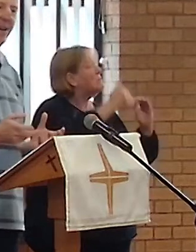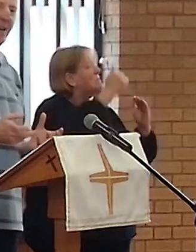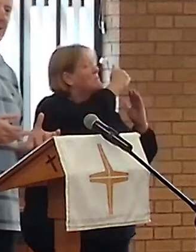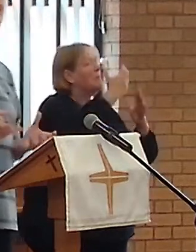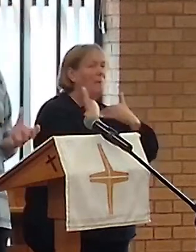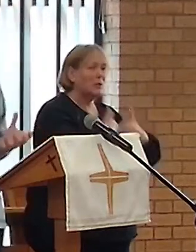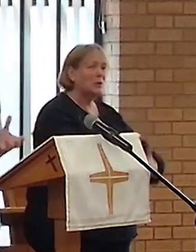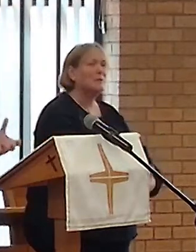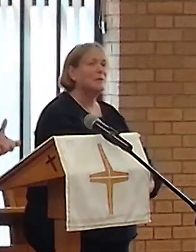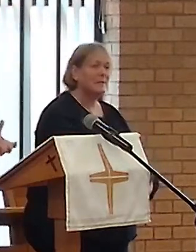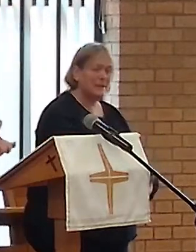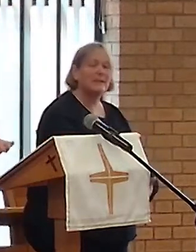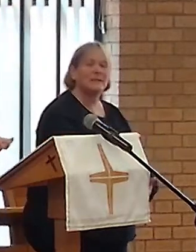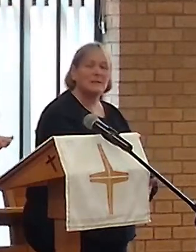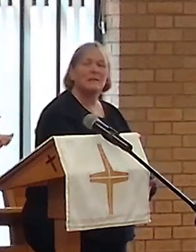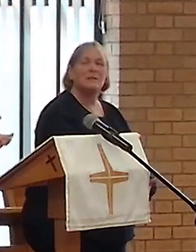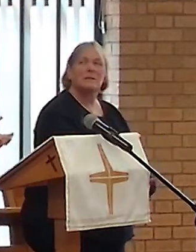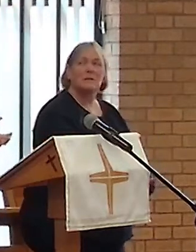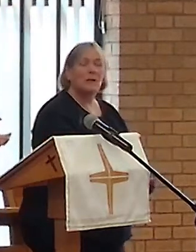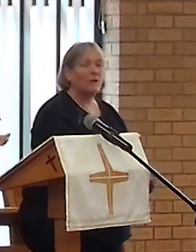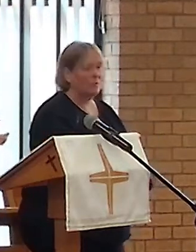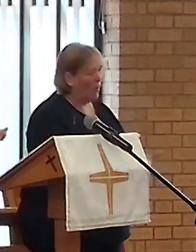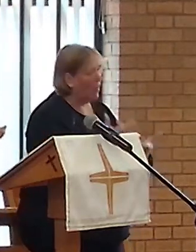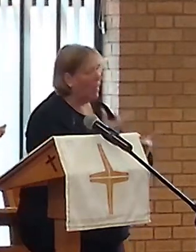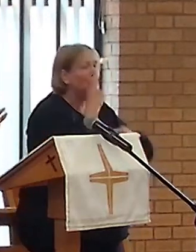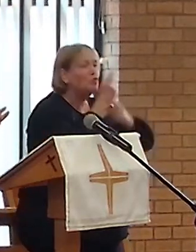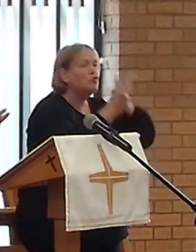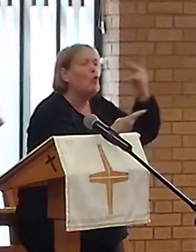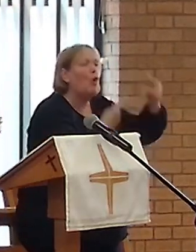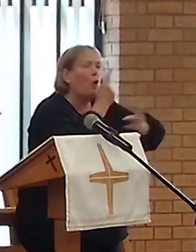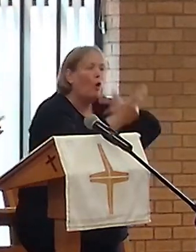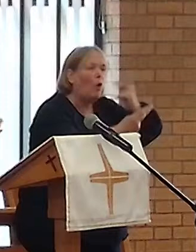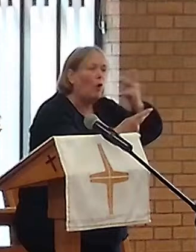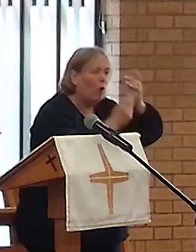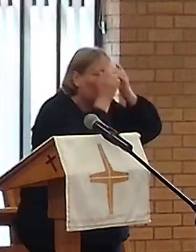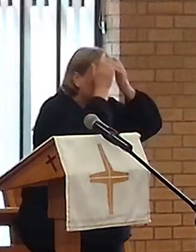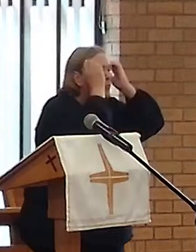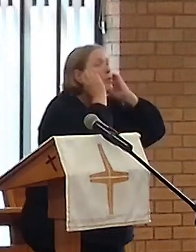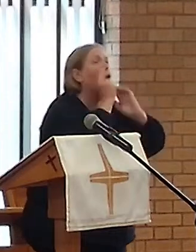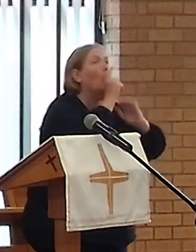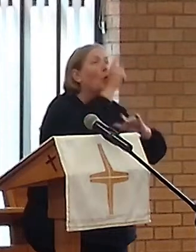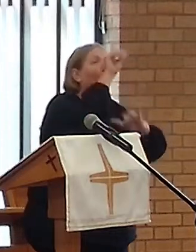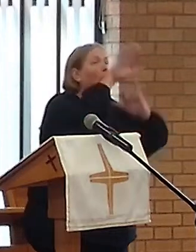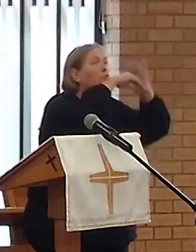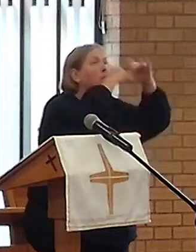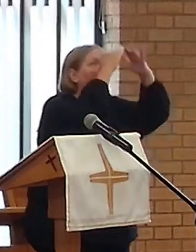And in the chorus it says, God of heaven living in me.